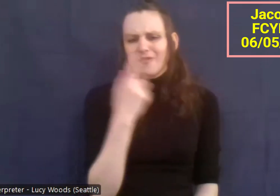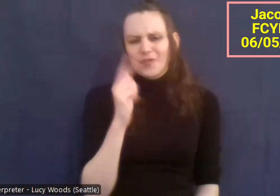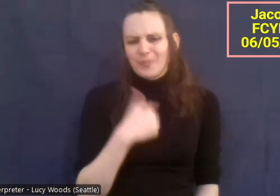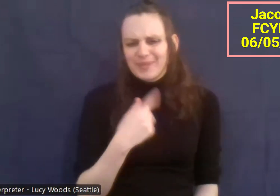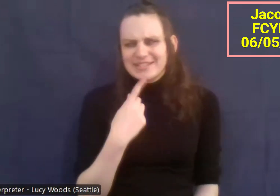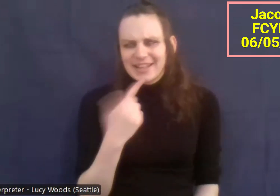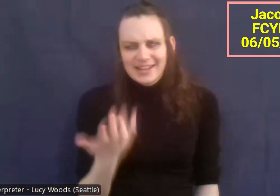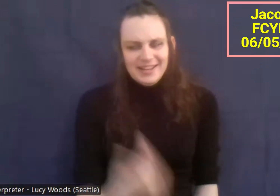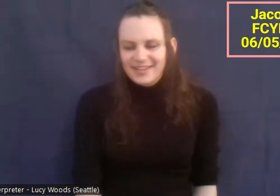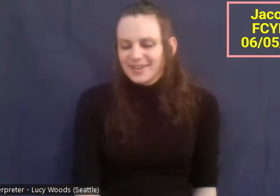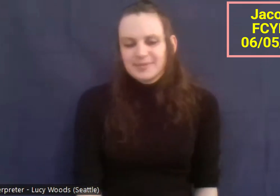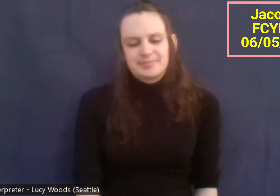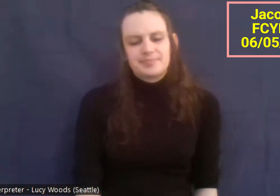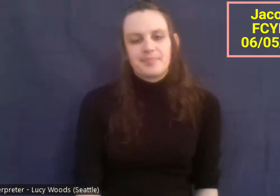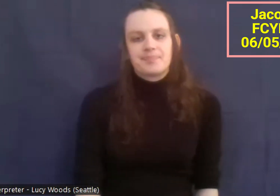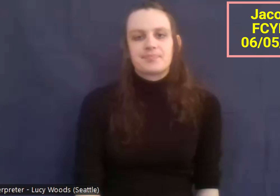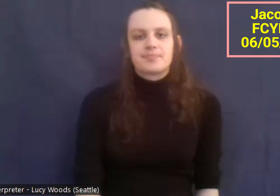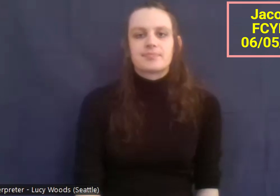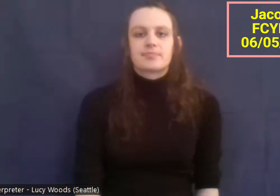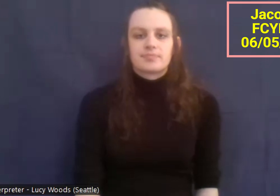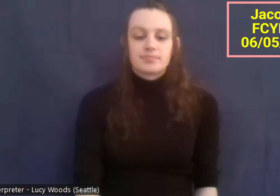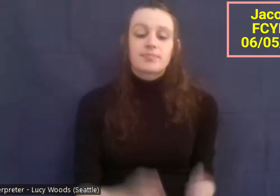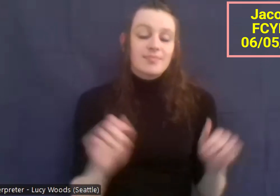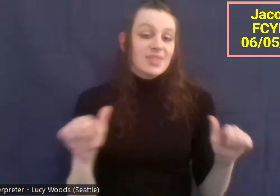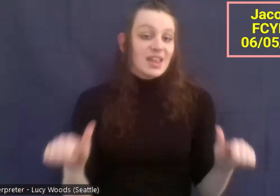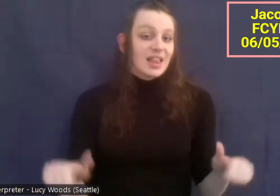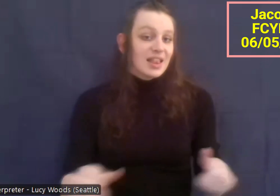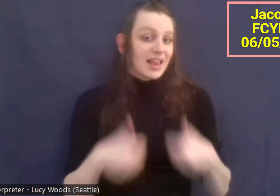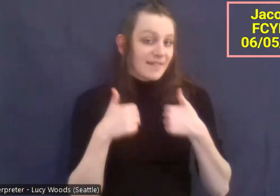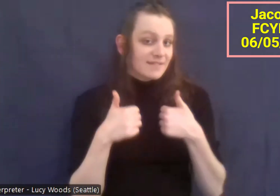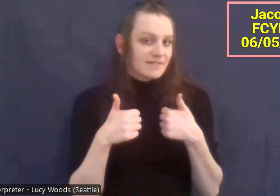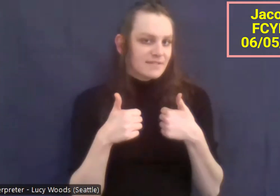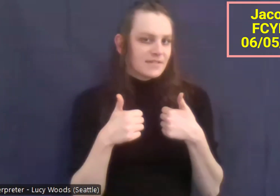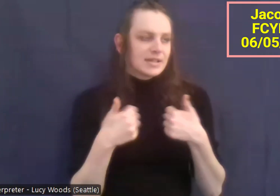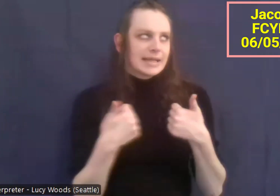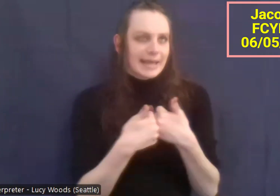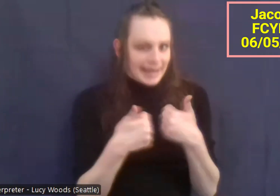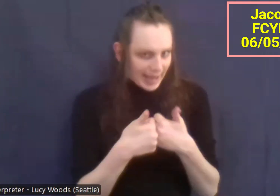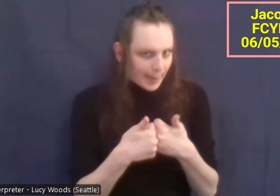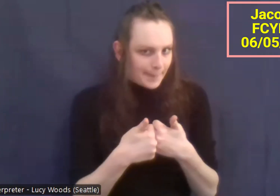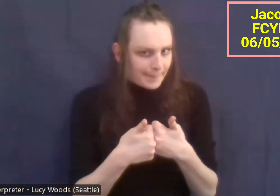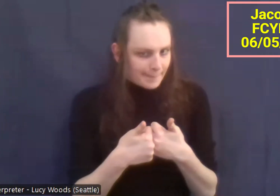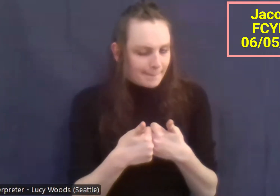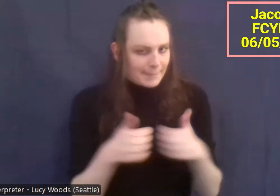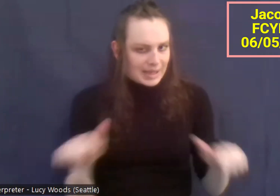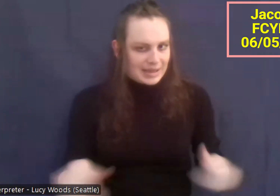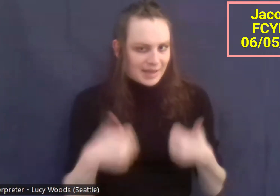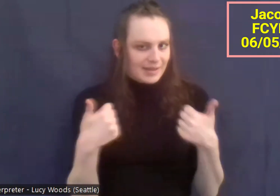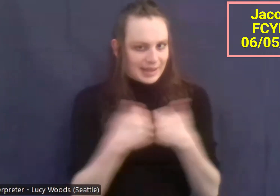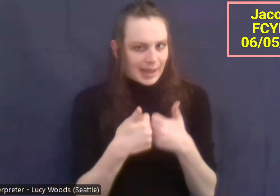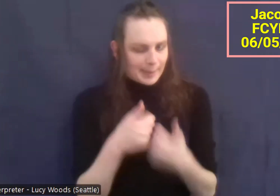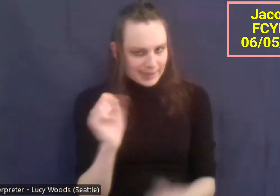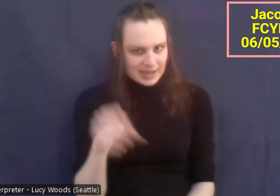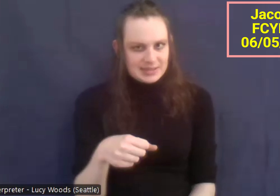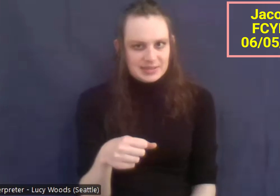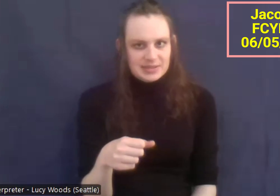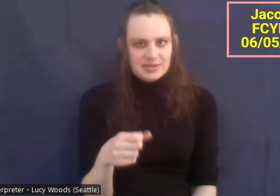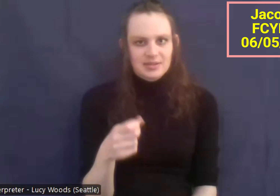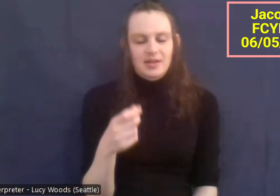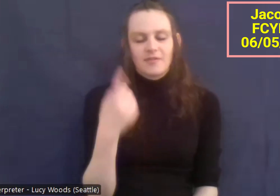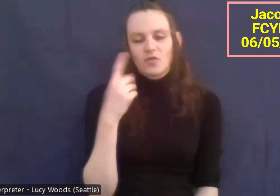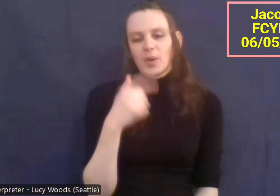but in this game that we call life, which it is a game for me anyway, set to hardcore survival